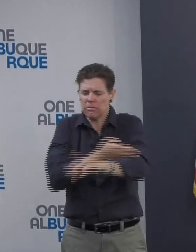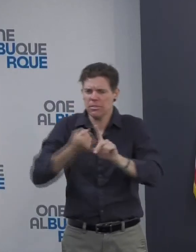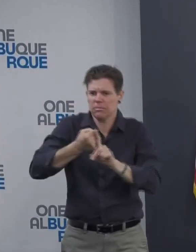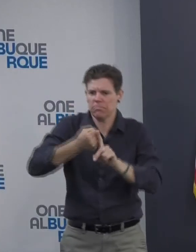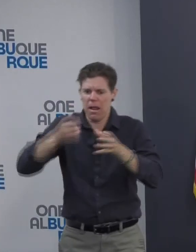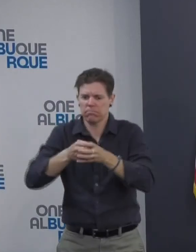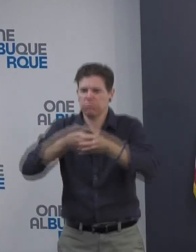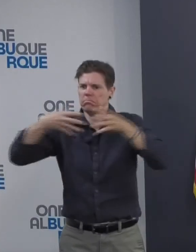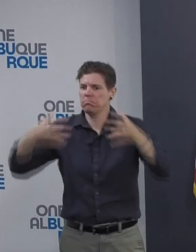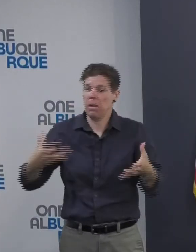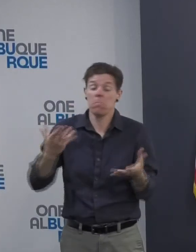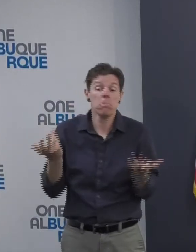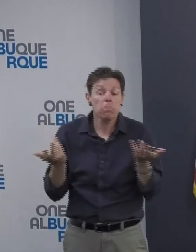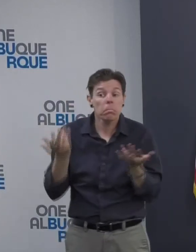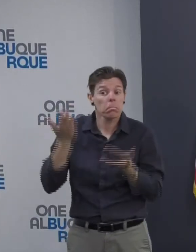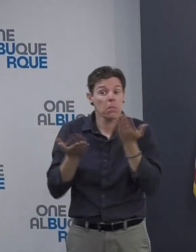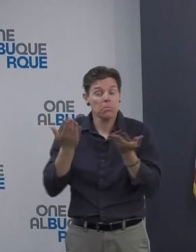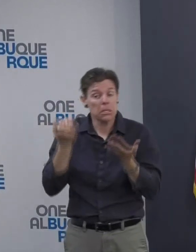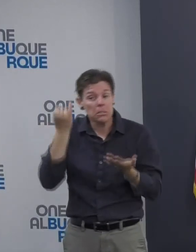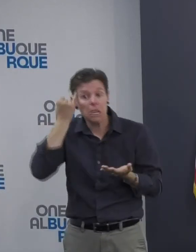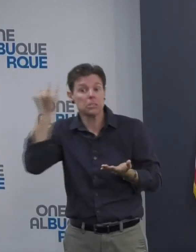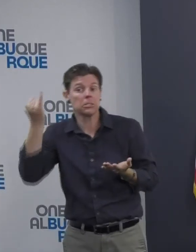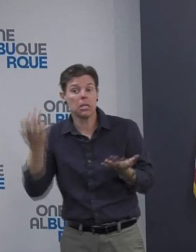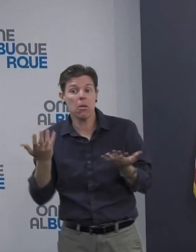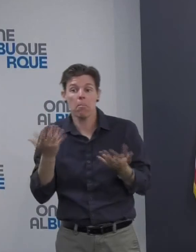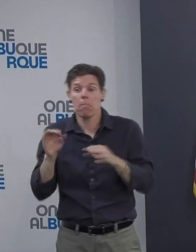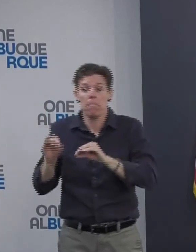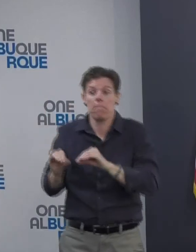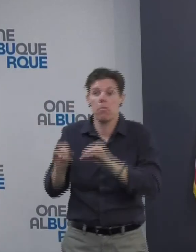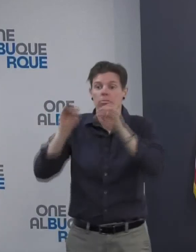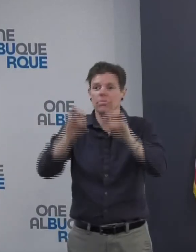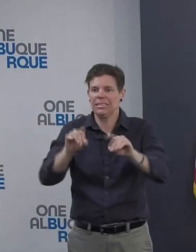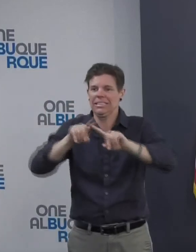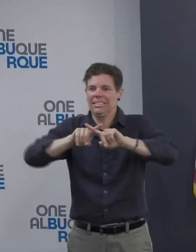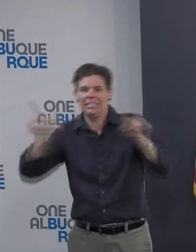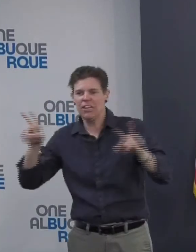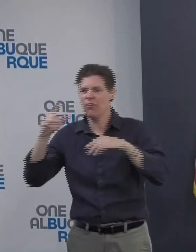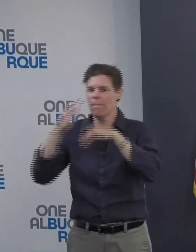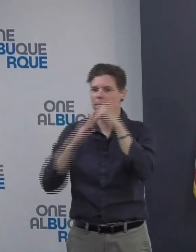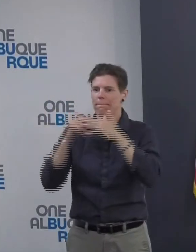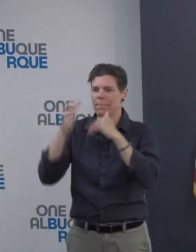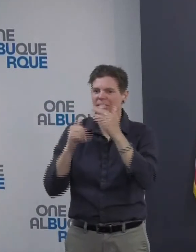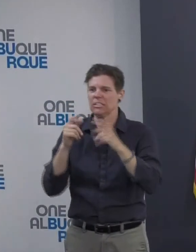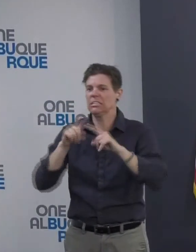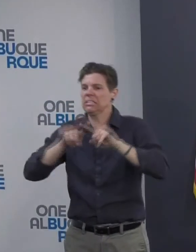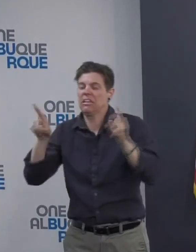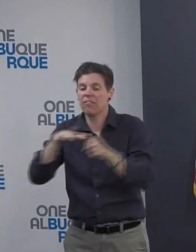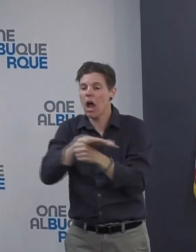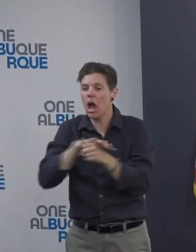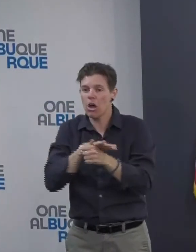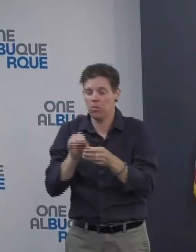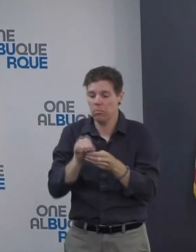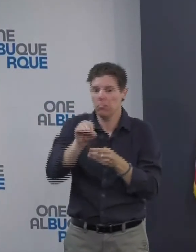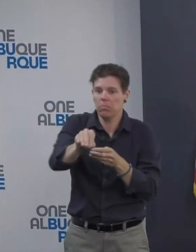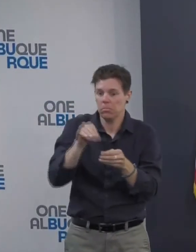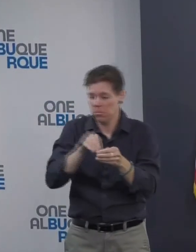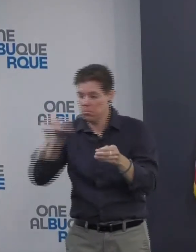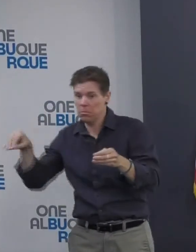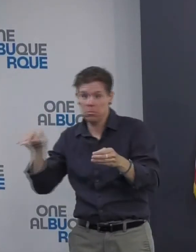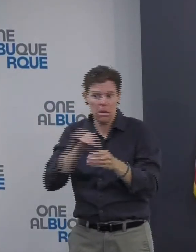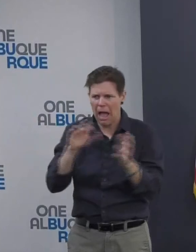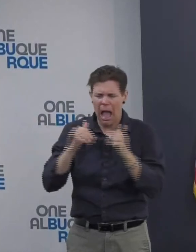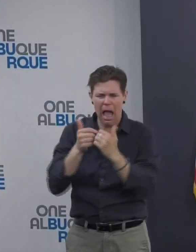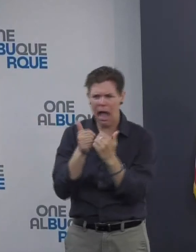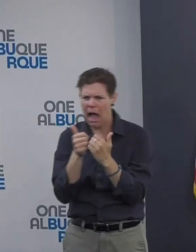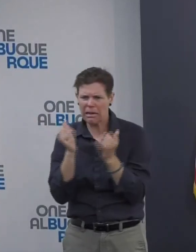facilities. So we are entertaining ideas on how to do things like close parts of streets or use Civic Plaza or